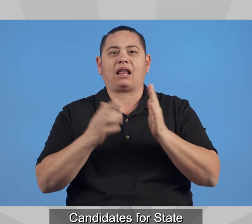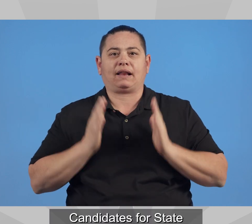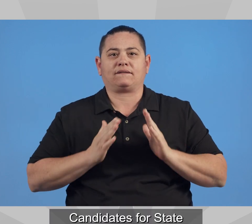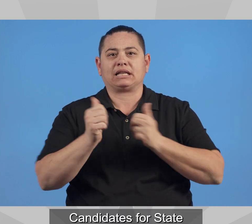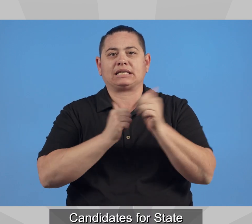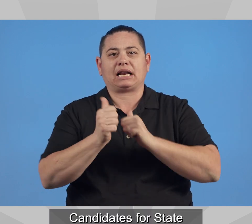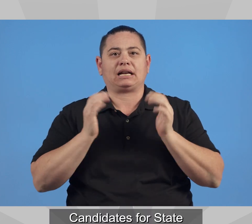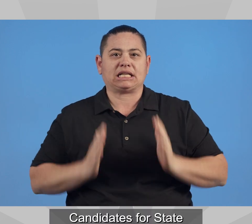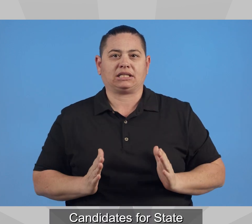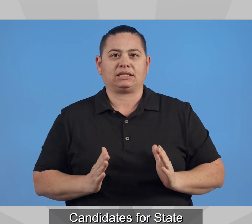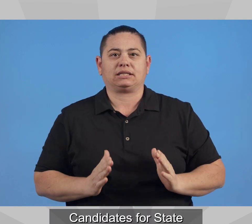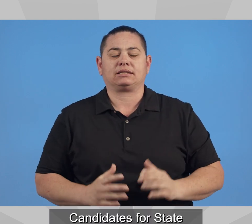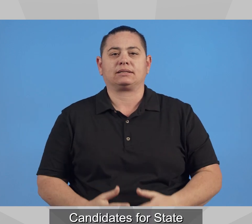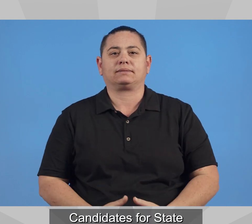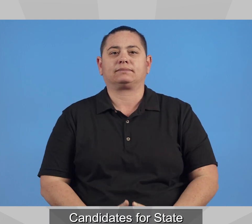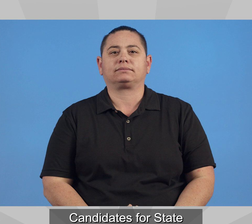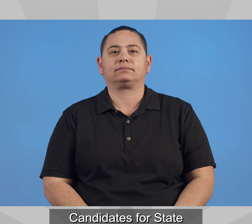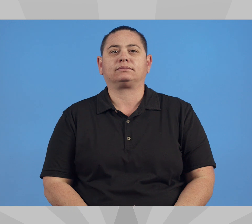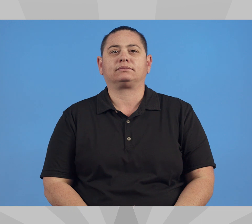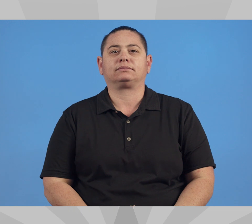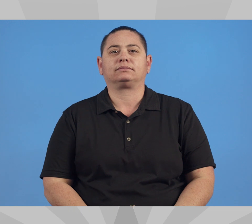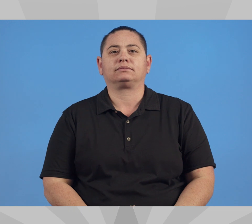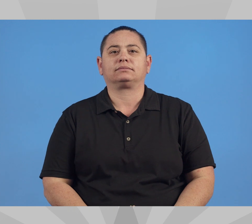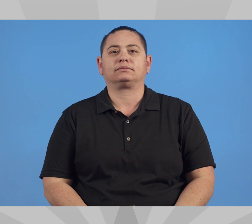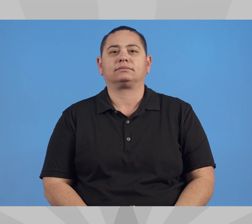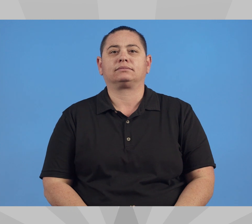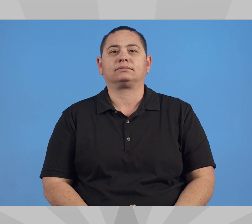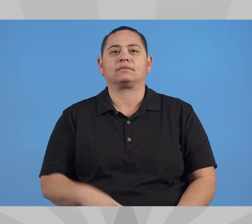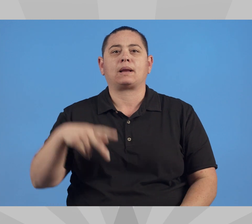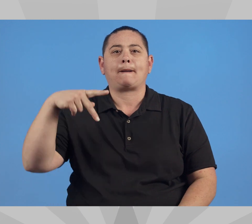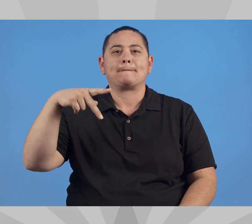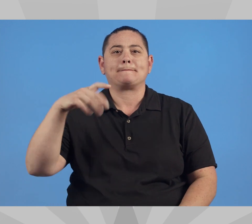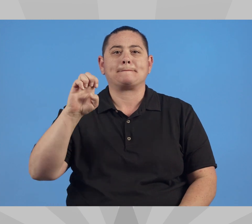Candidates for State Representative, District 15.